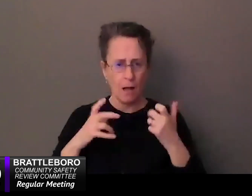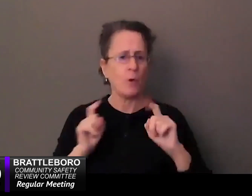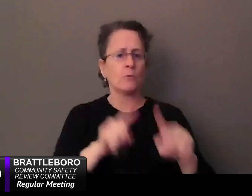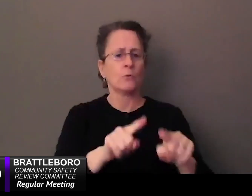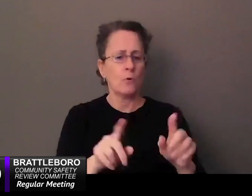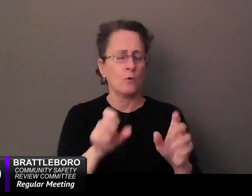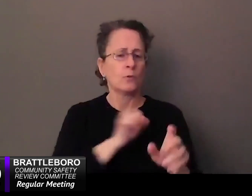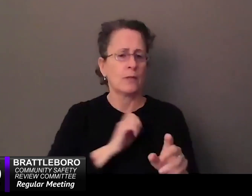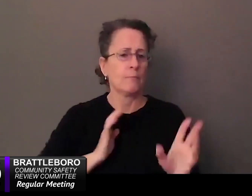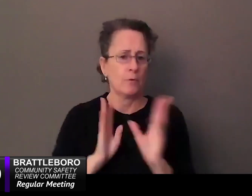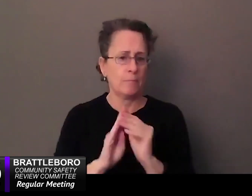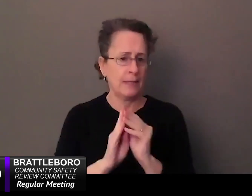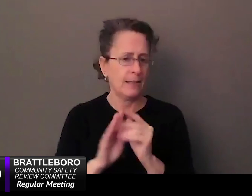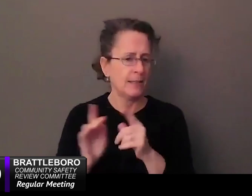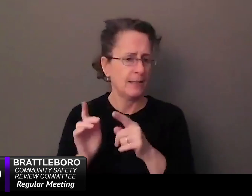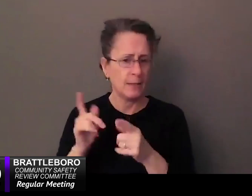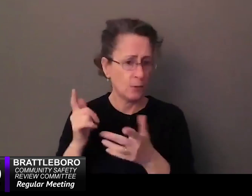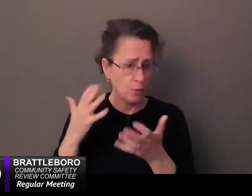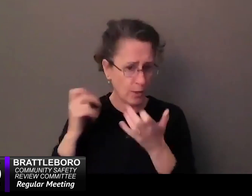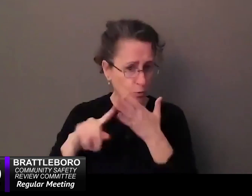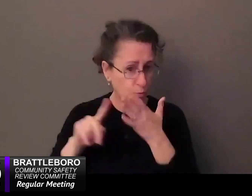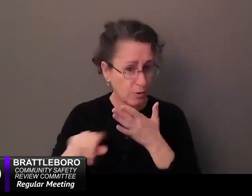explore?